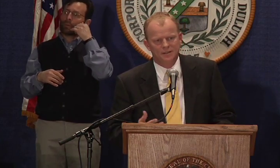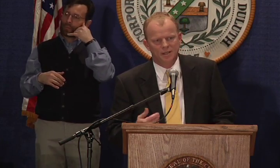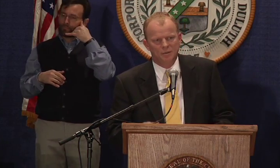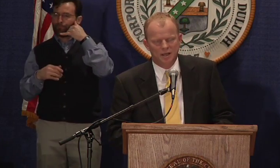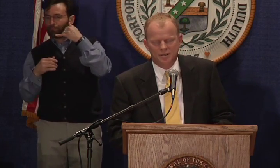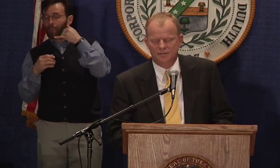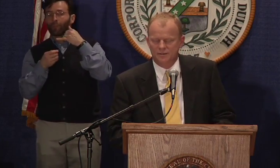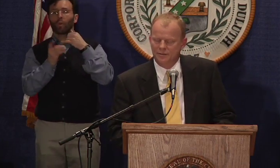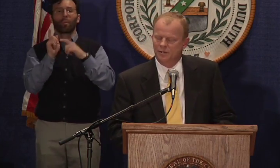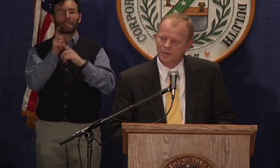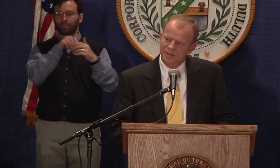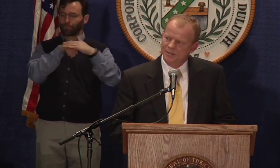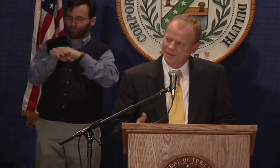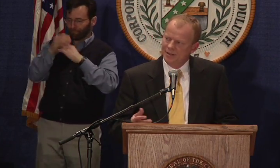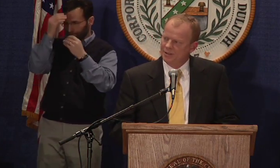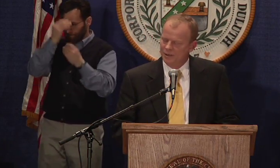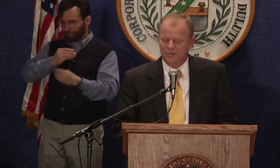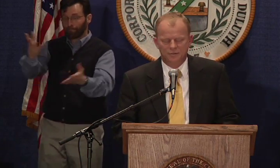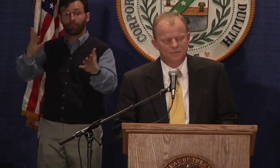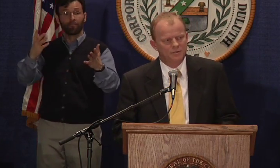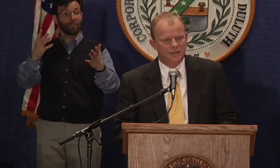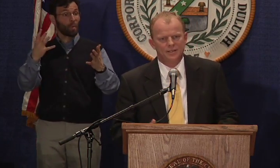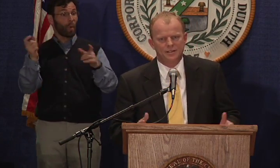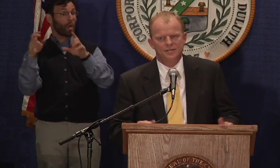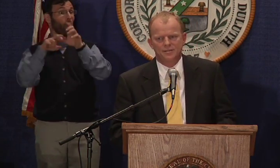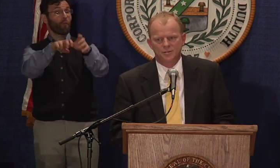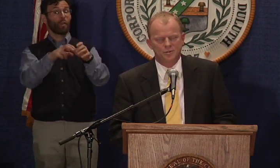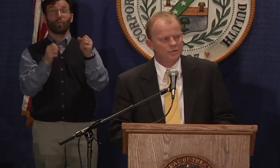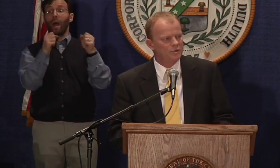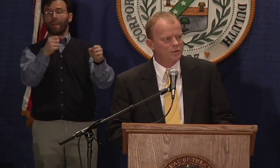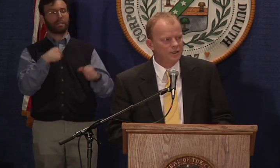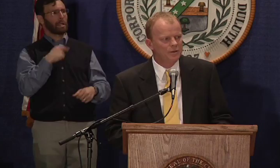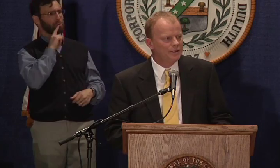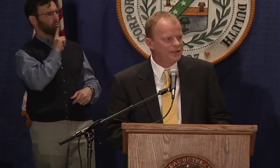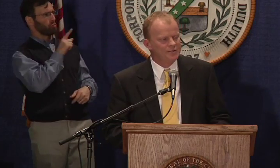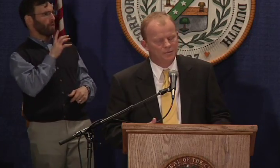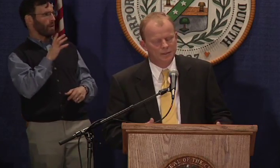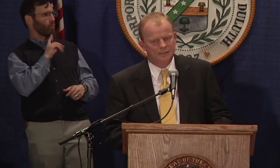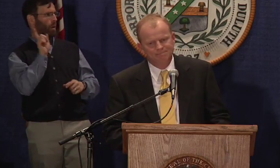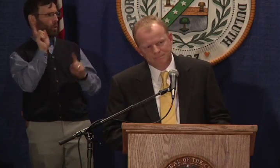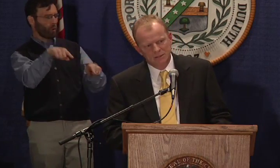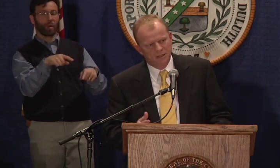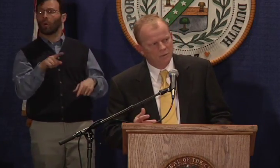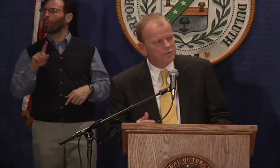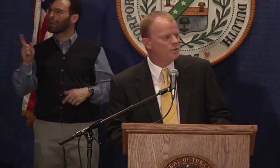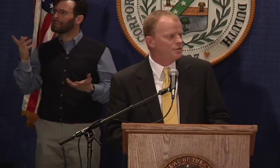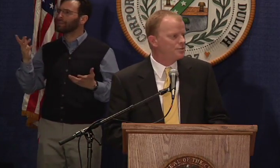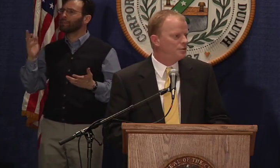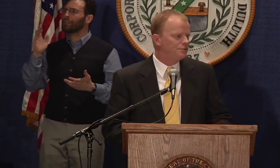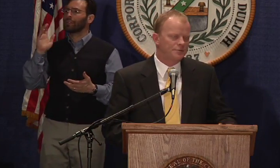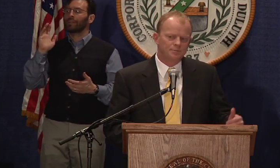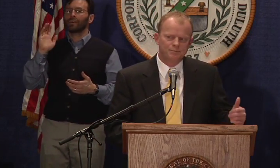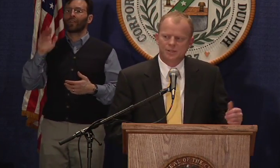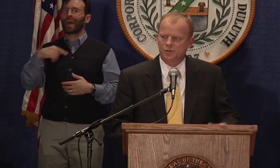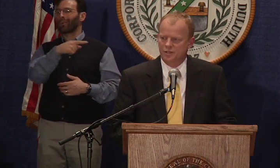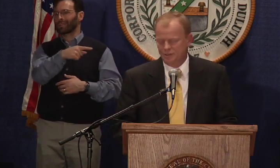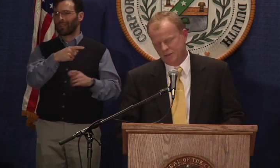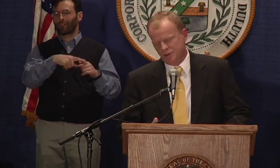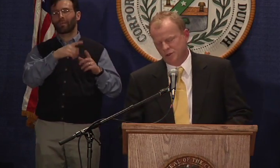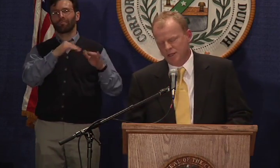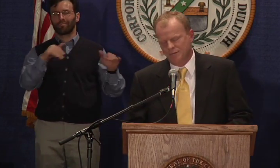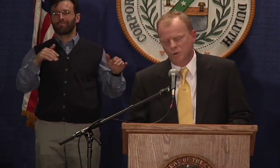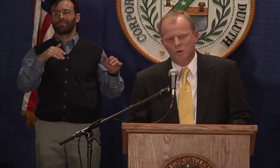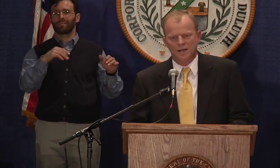he came back into the living room and he said, "Hey, you want to go for a ride?" And I said, "Sure, where are we going?" And he said, "Well, that was so-and-so from such